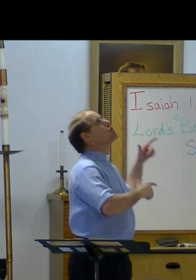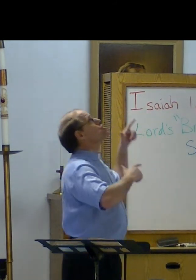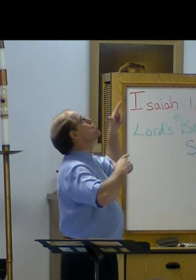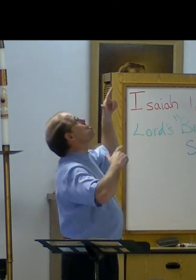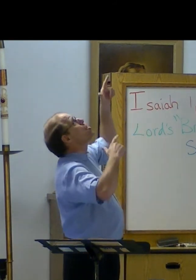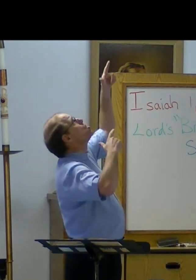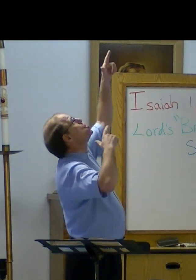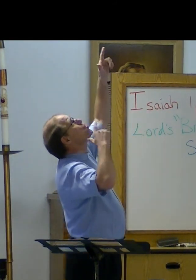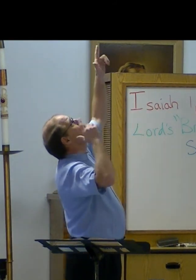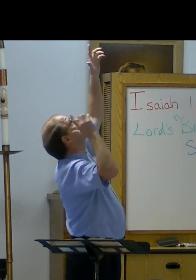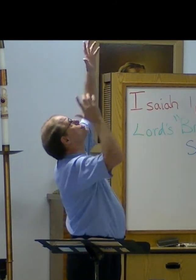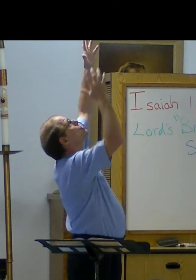a huge,